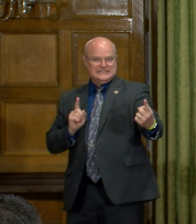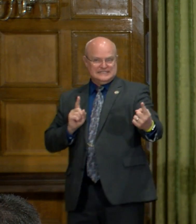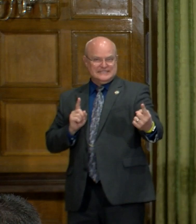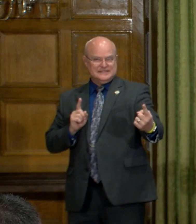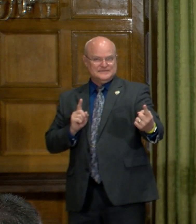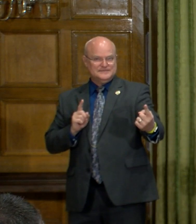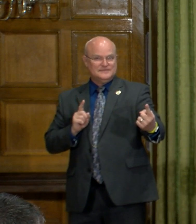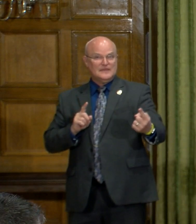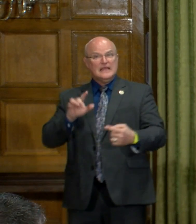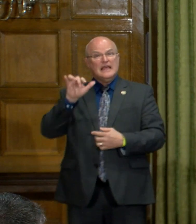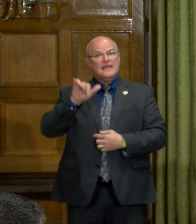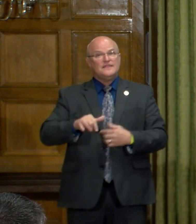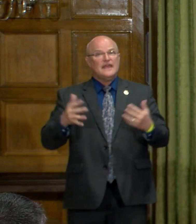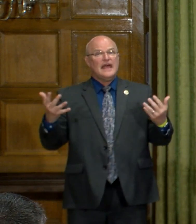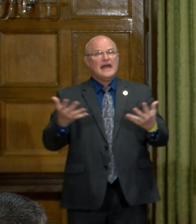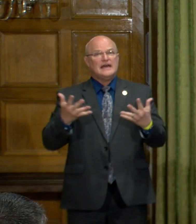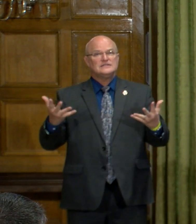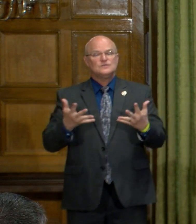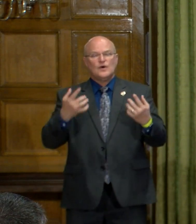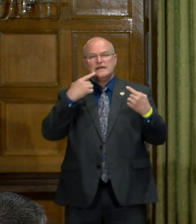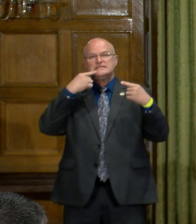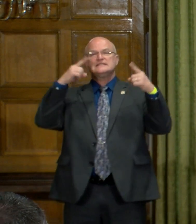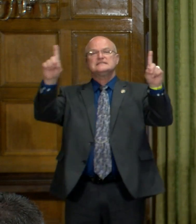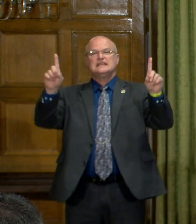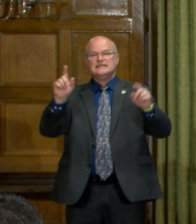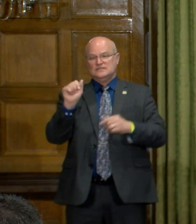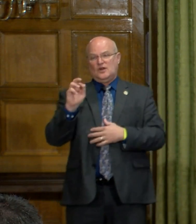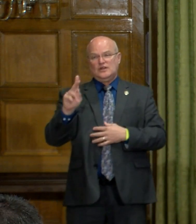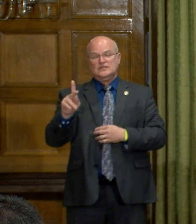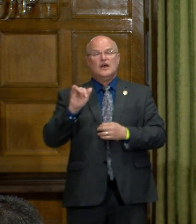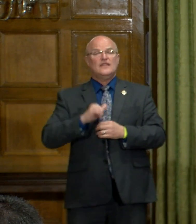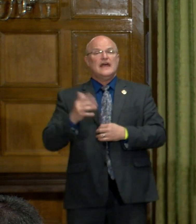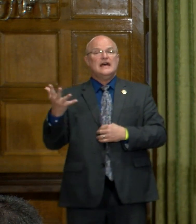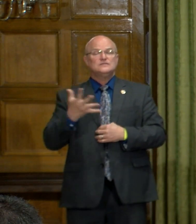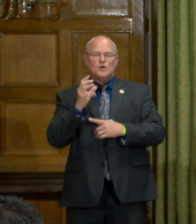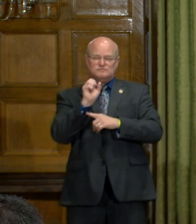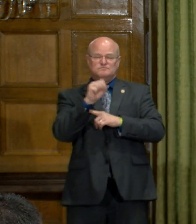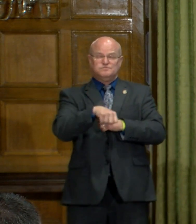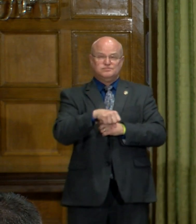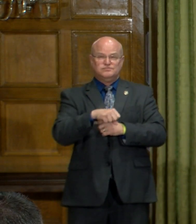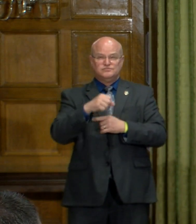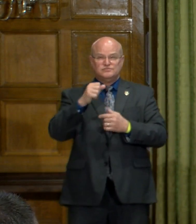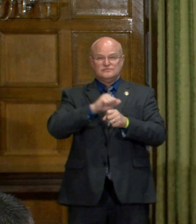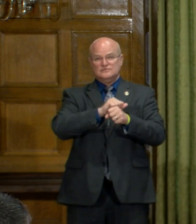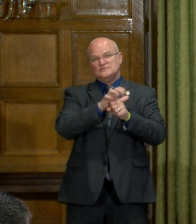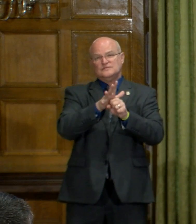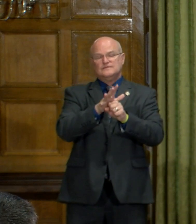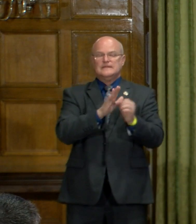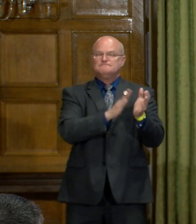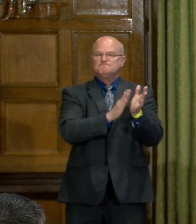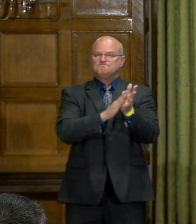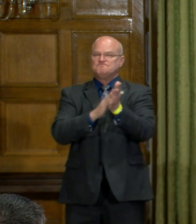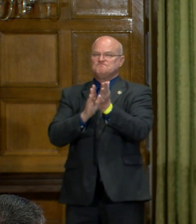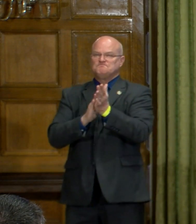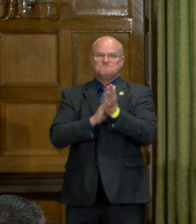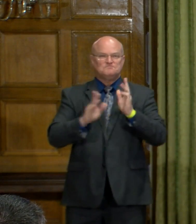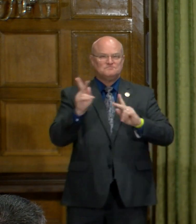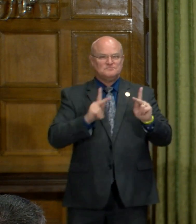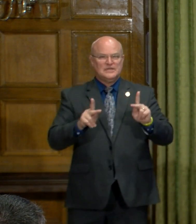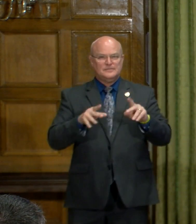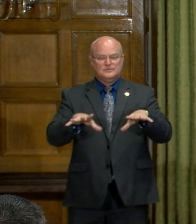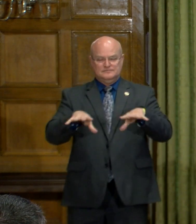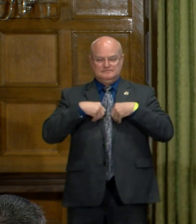distancing. That's what brings us success in Arkansas. That's what's going to beat this virus, and I applaud all of those who are taking